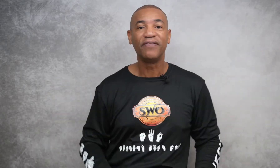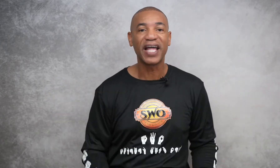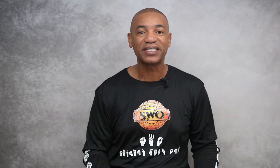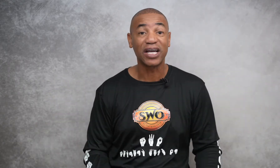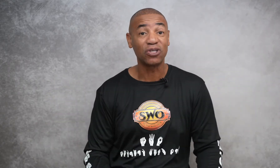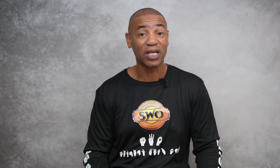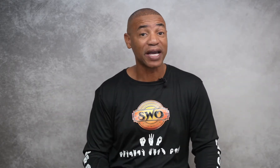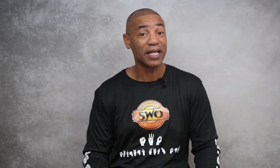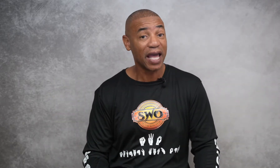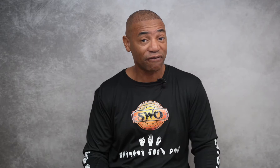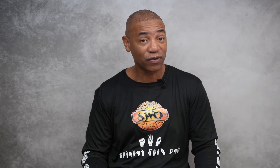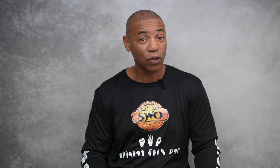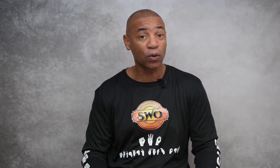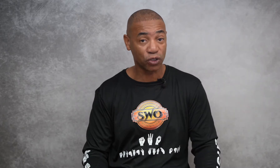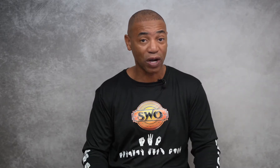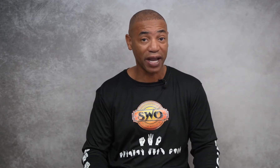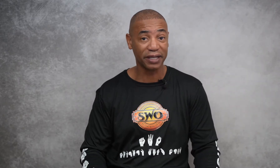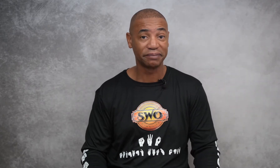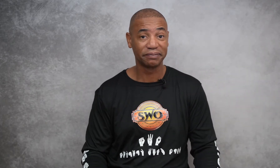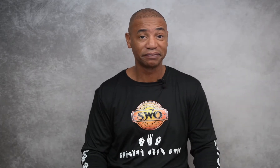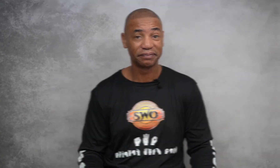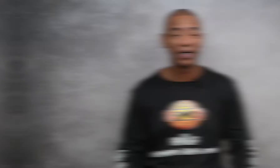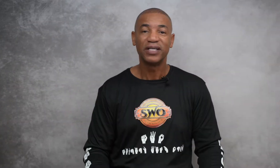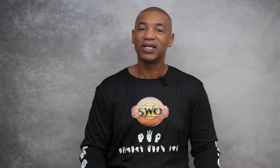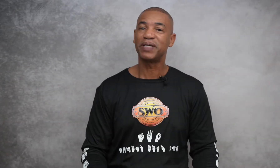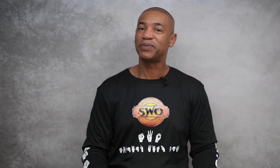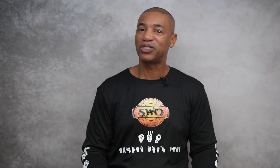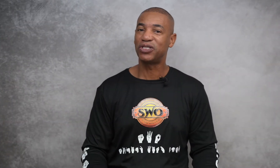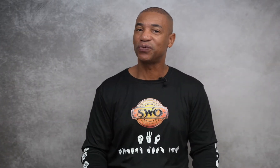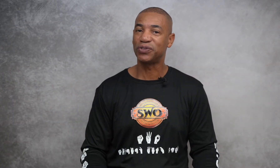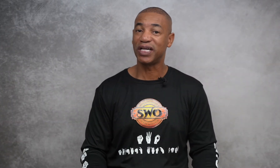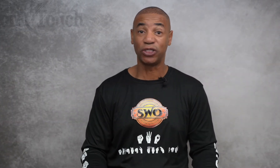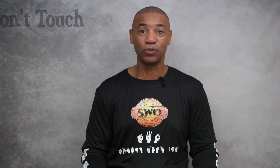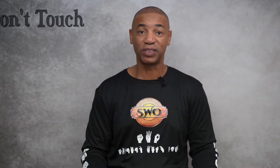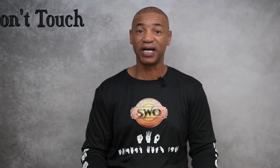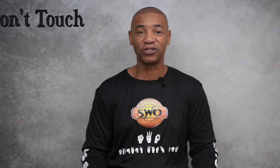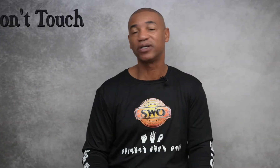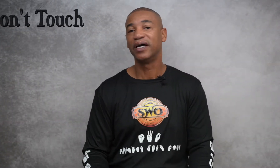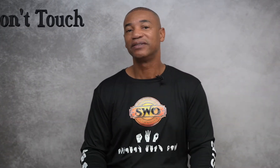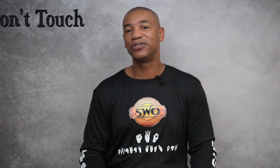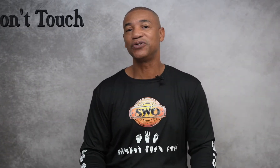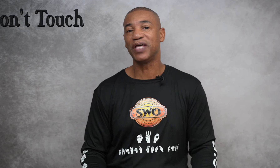That is how you sign effort or try. Sometimes the teacher will say don't touch. To do that,